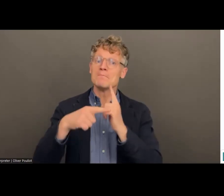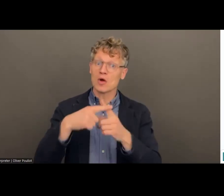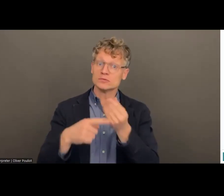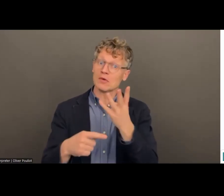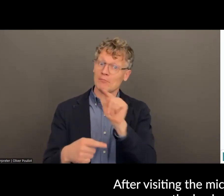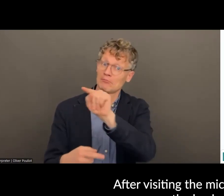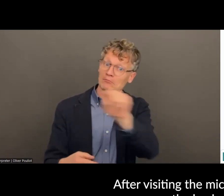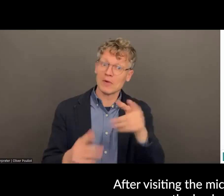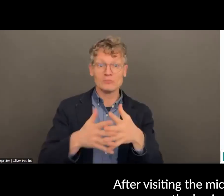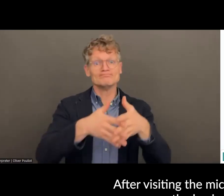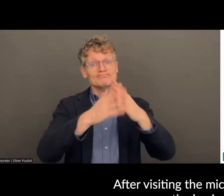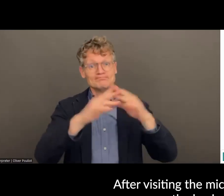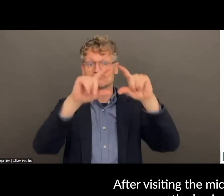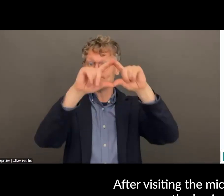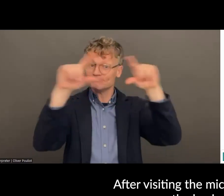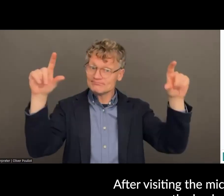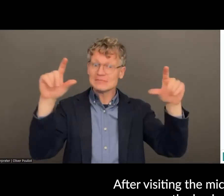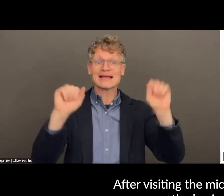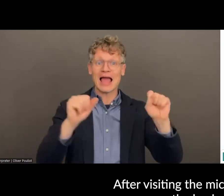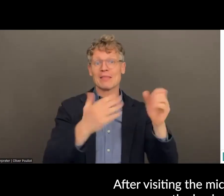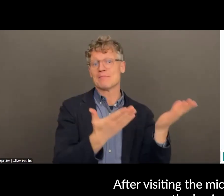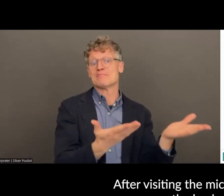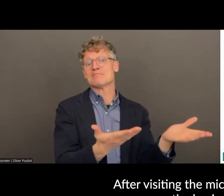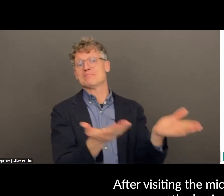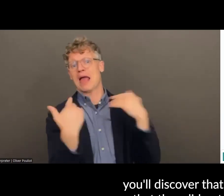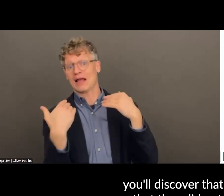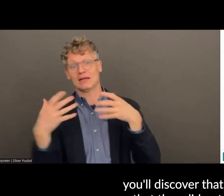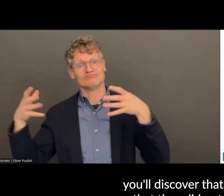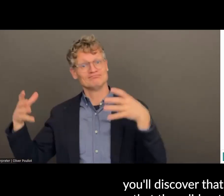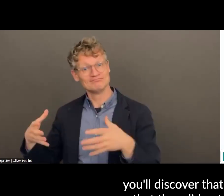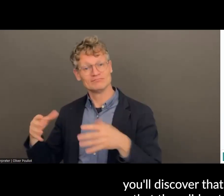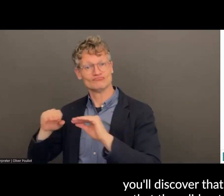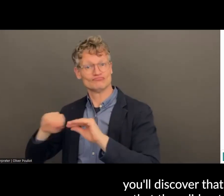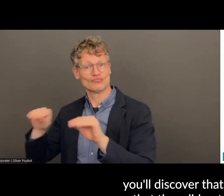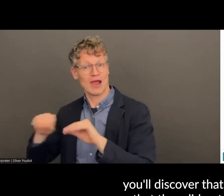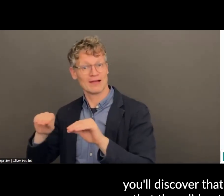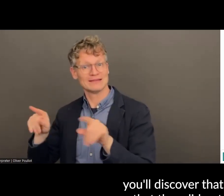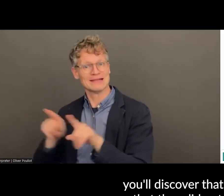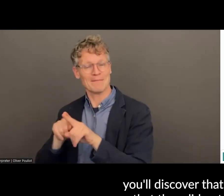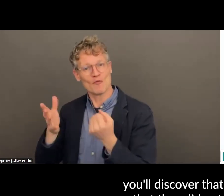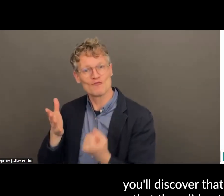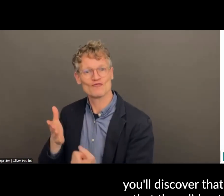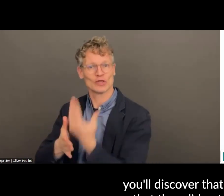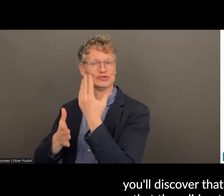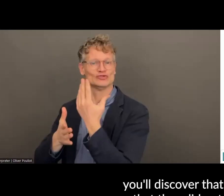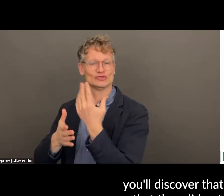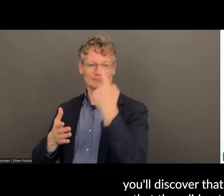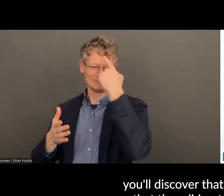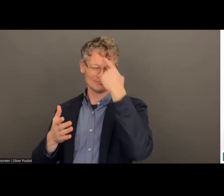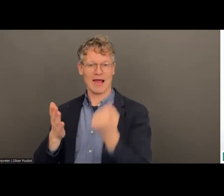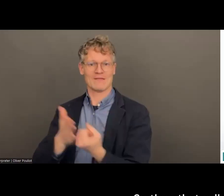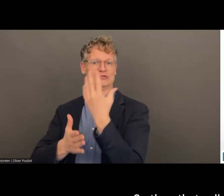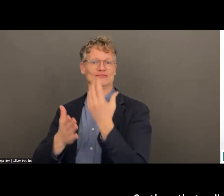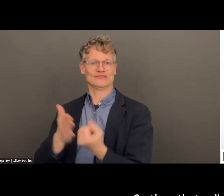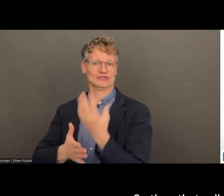sessions. After visiting the micro entrepreneurs in the business sites, you'll discover that there's a concept that they did not grasp very